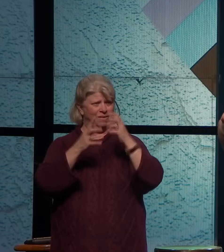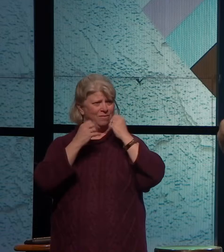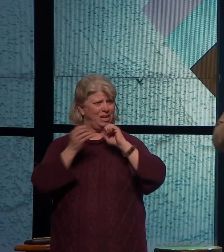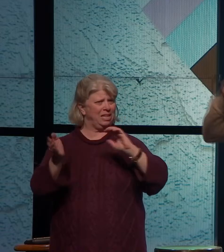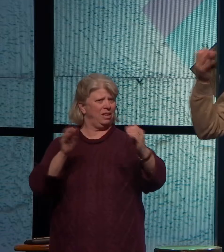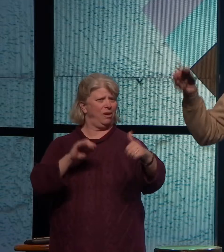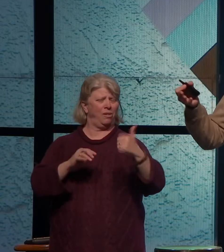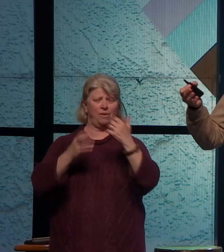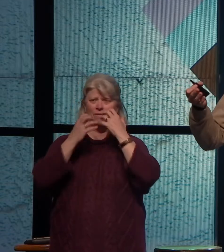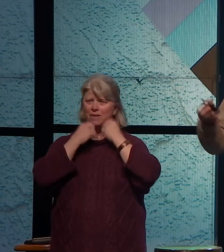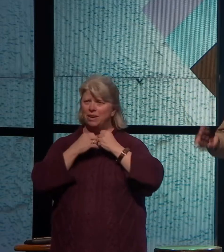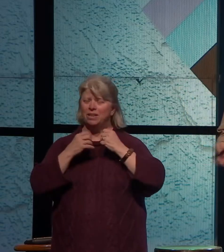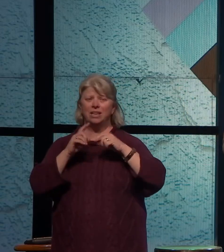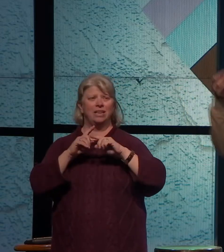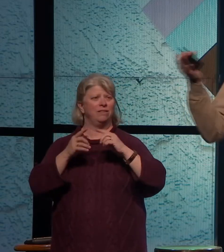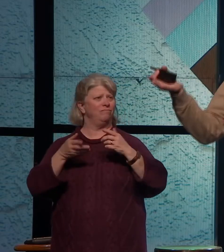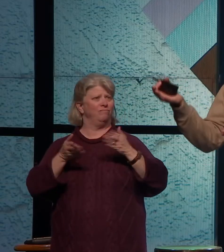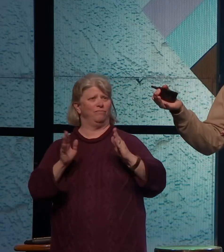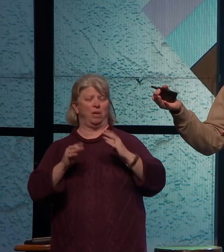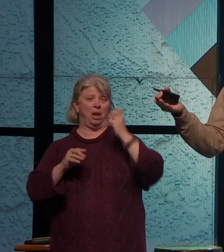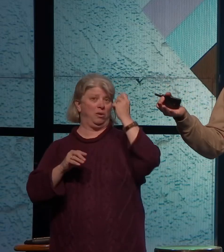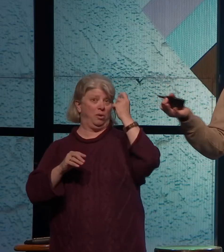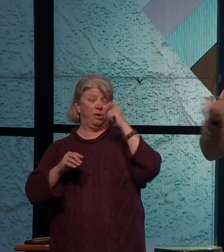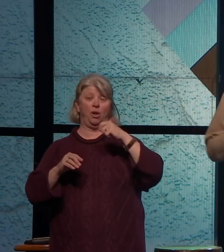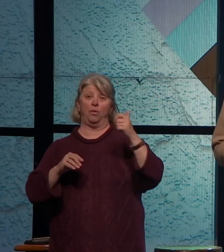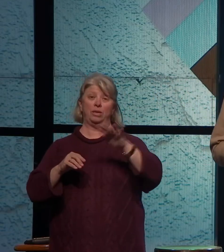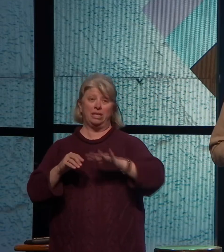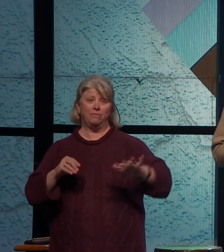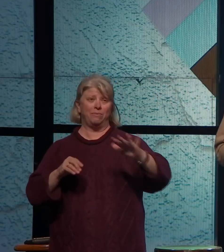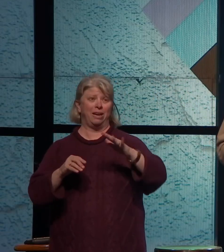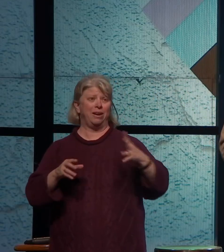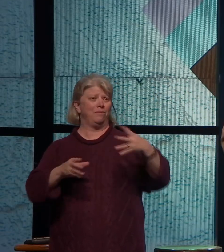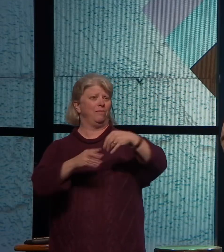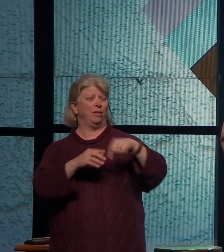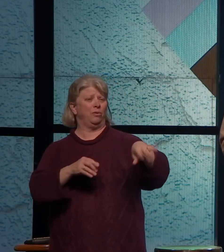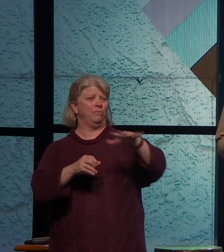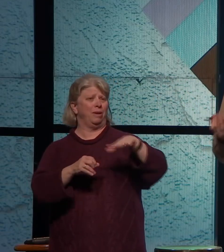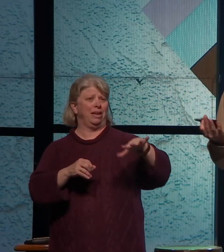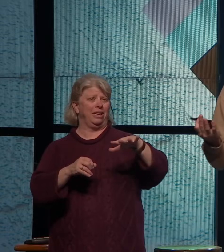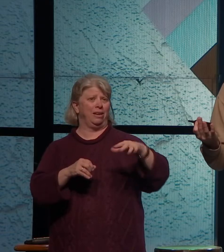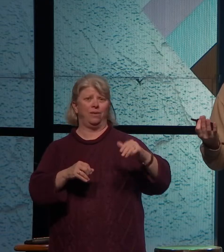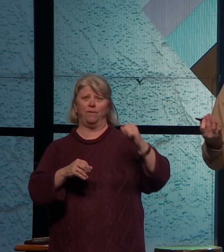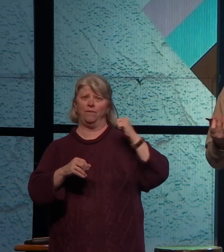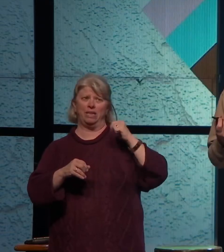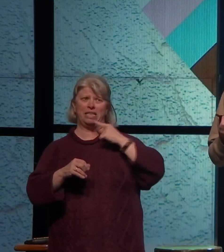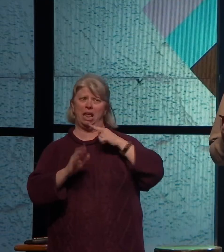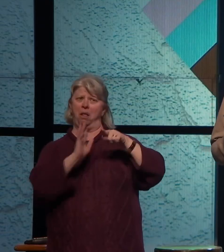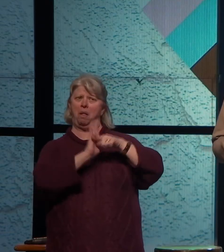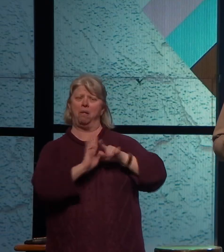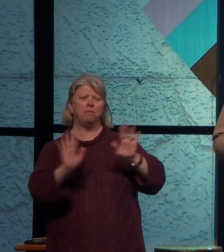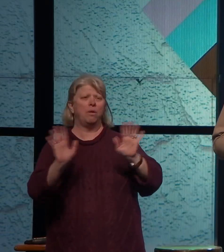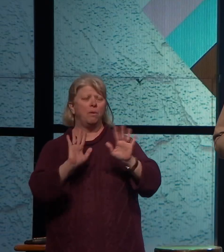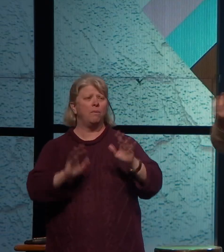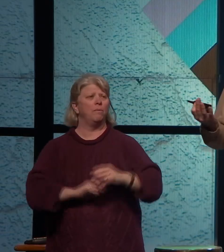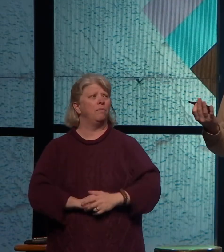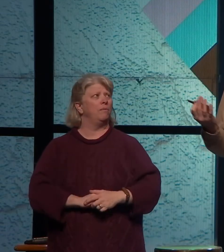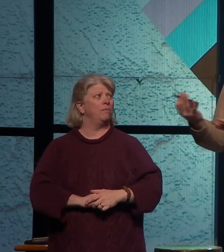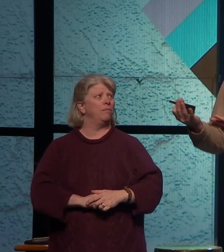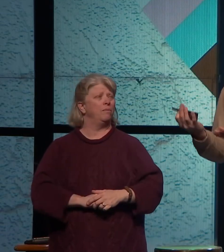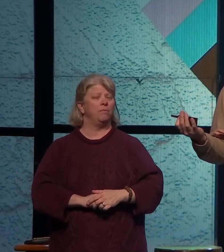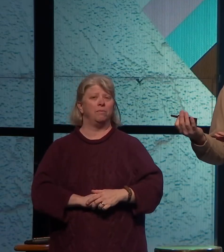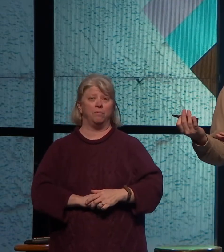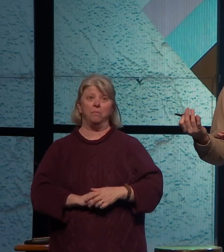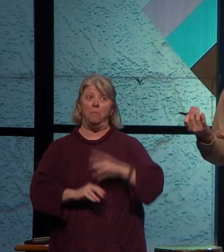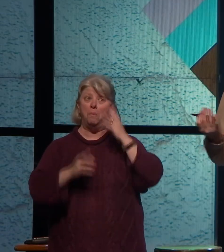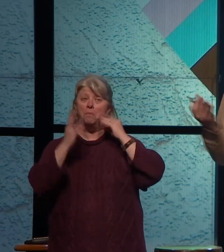other churches. We live in different ways. I understand other spaces. I've been a part of those spaces. I refuse to demonize those spaces because I've